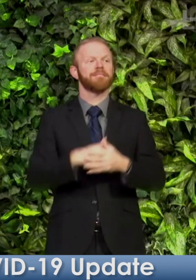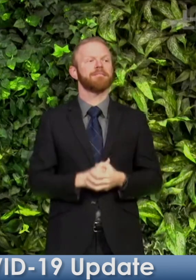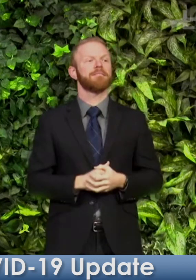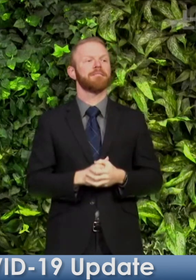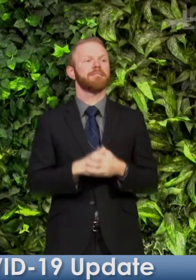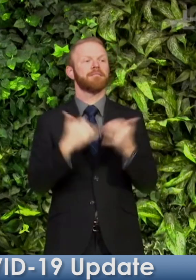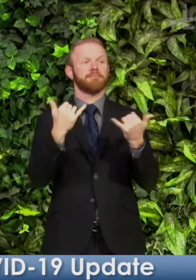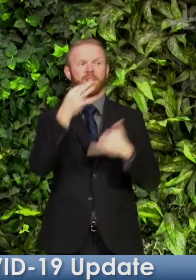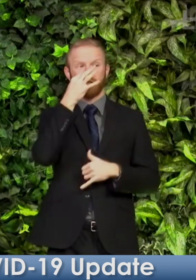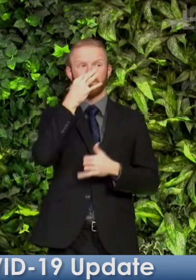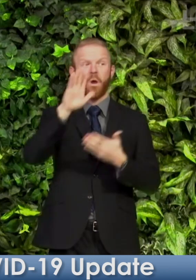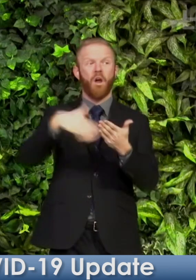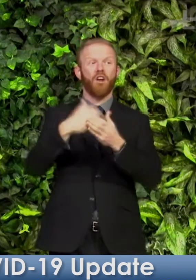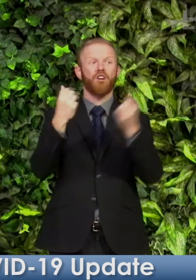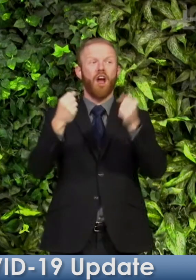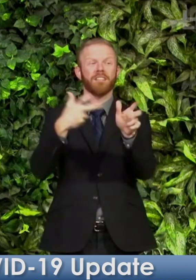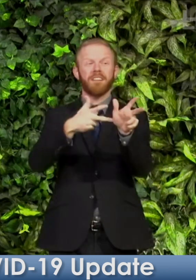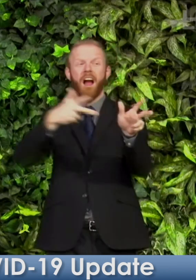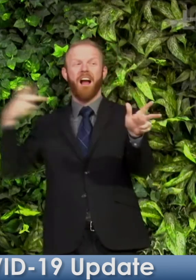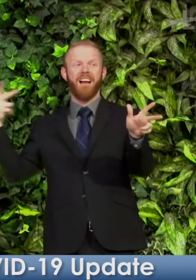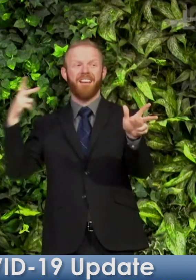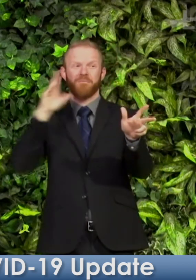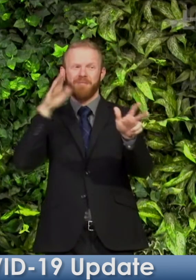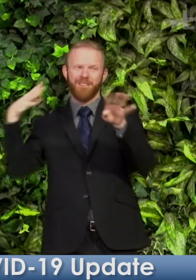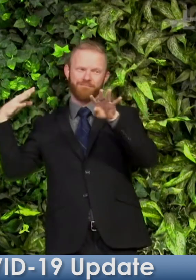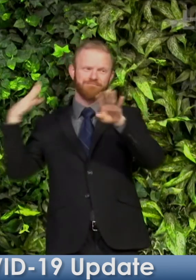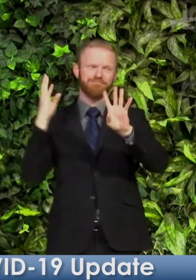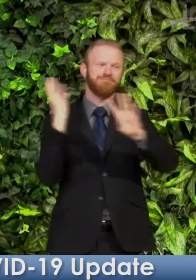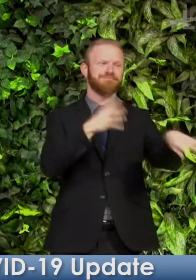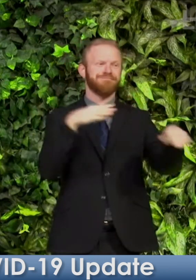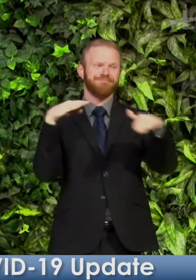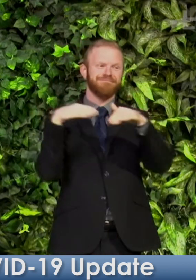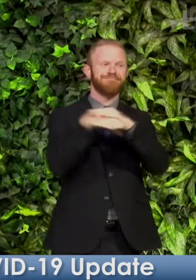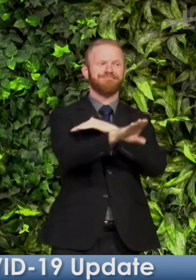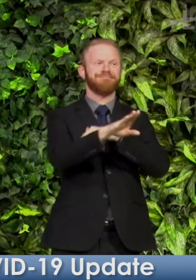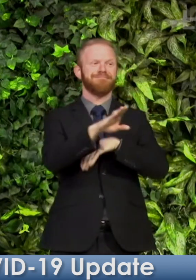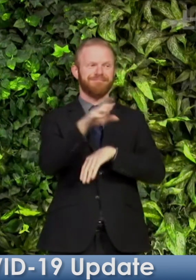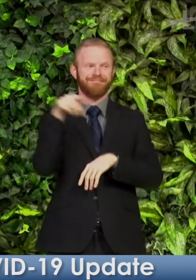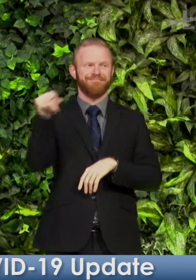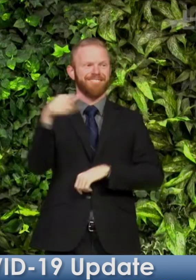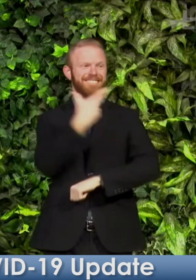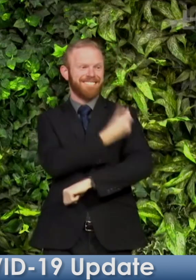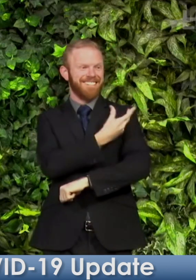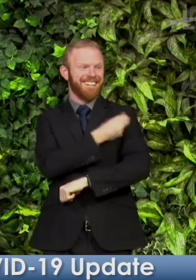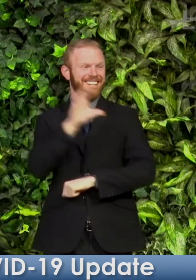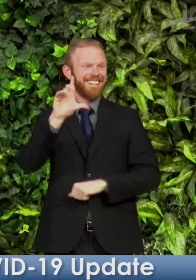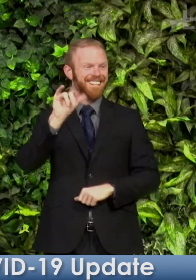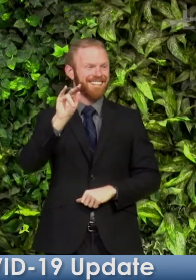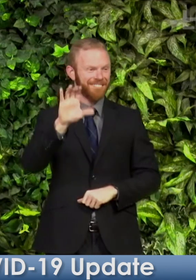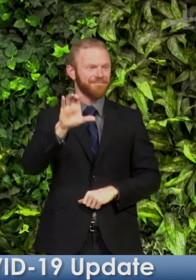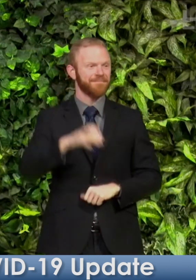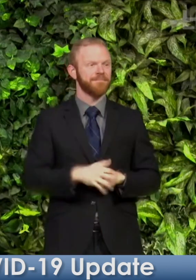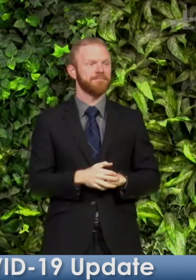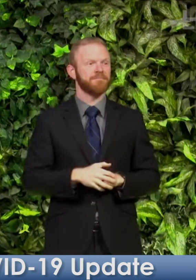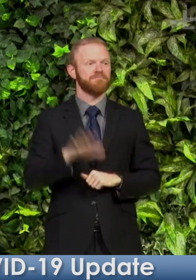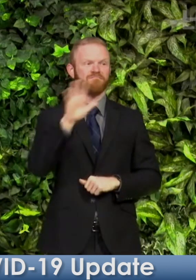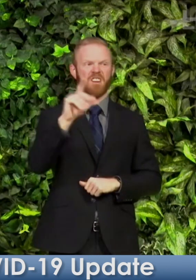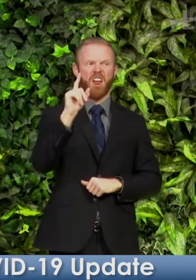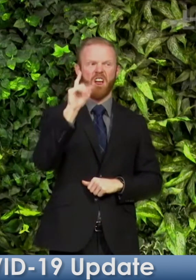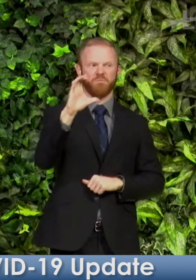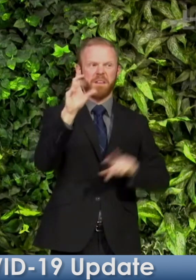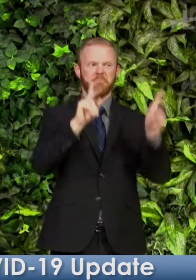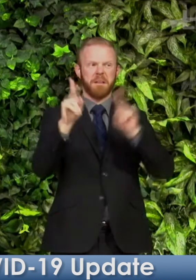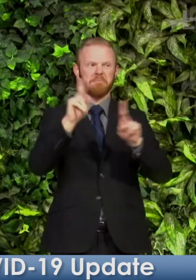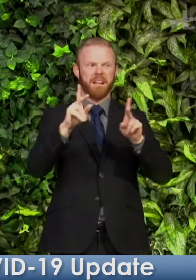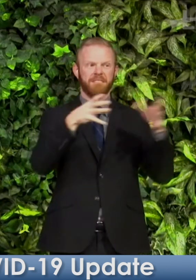our vaccination clinic. And every morning, about 100 folks that really make up the team that run this operation gather